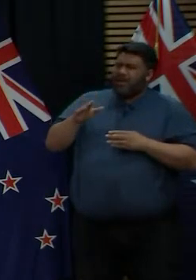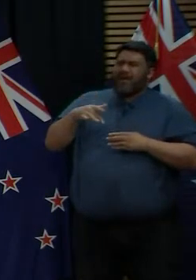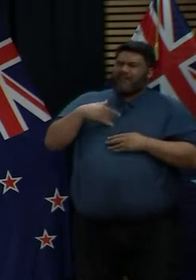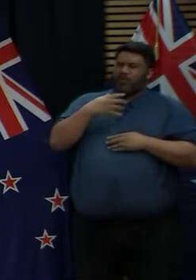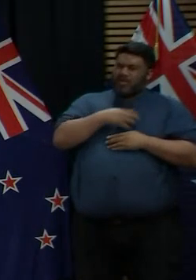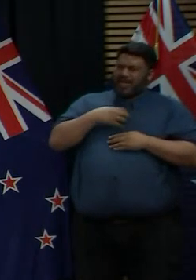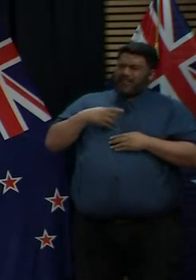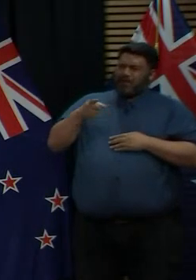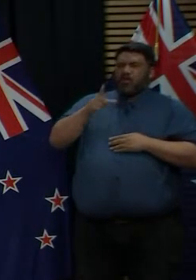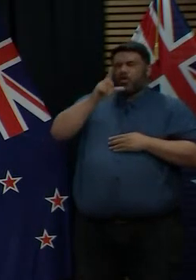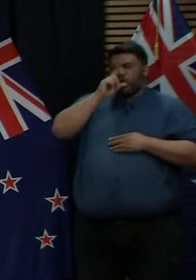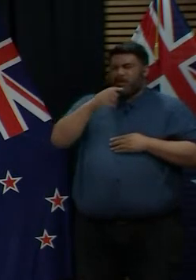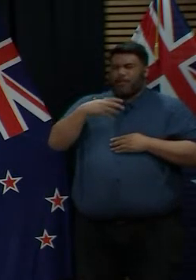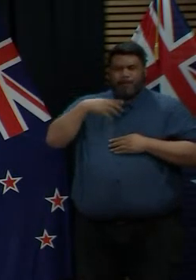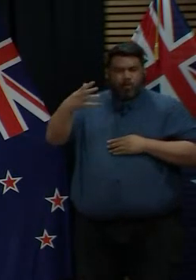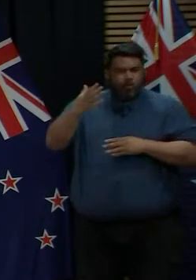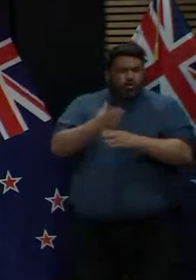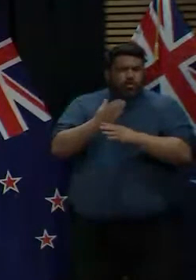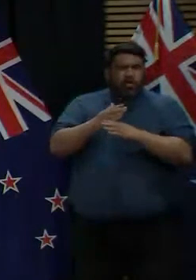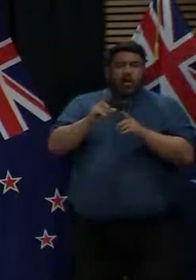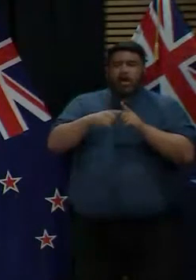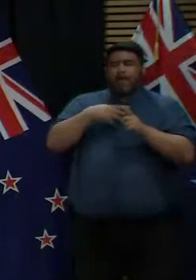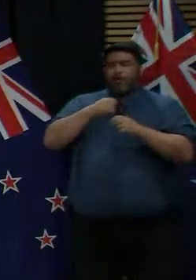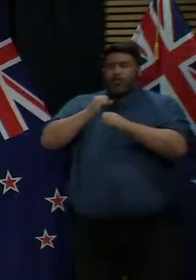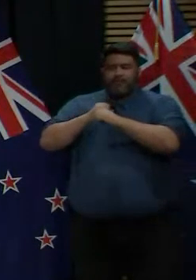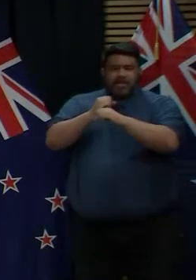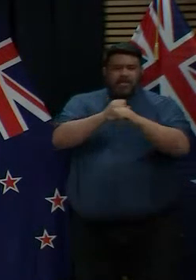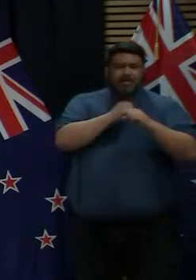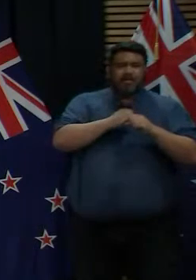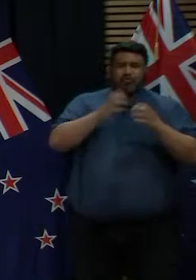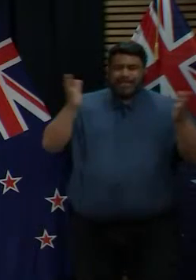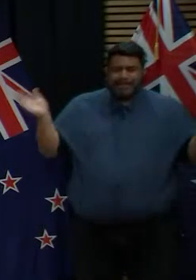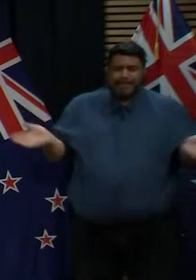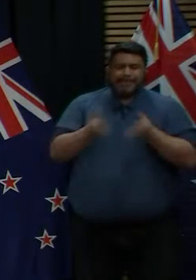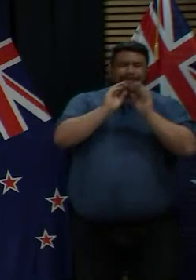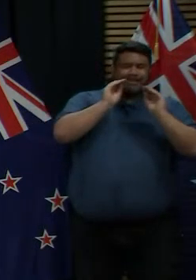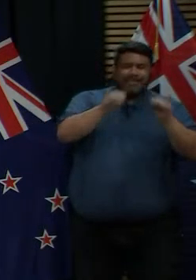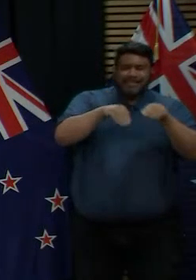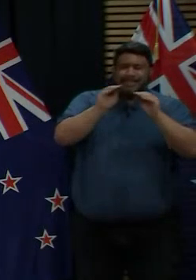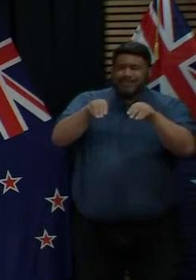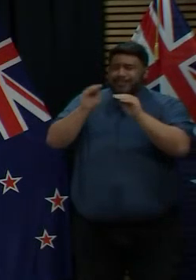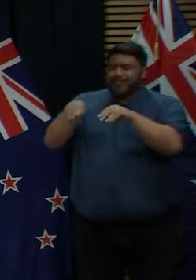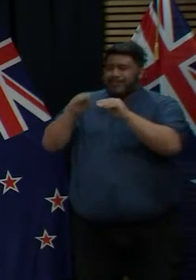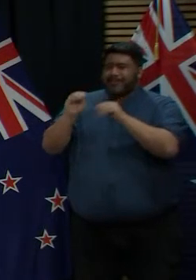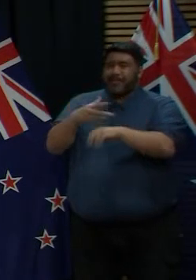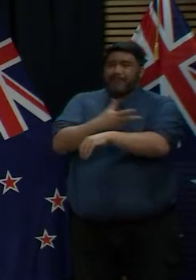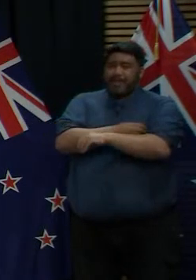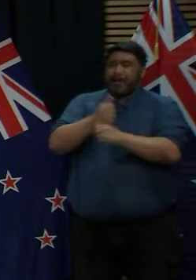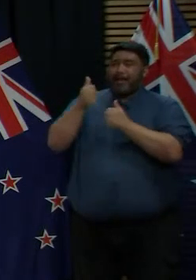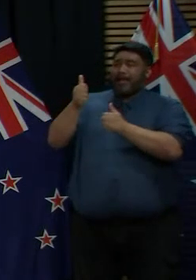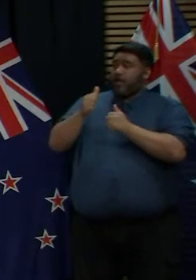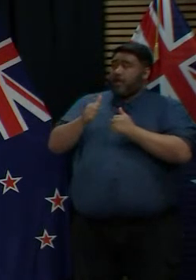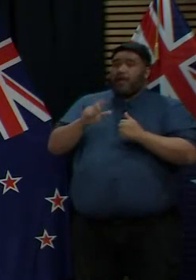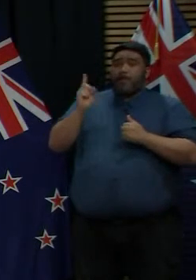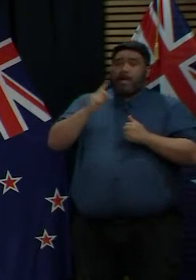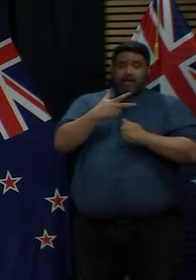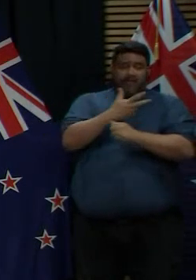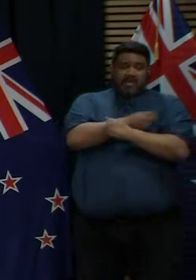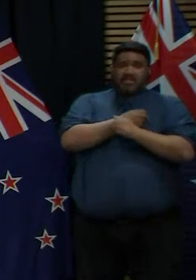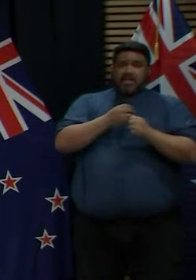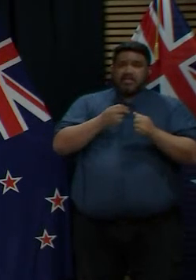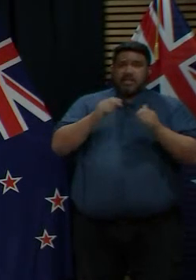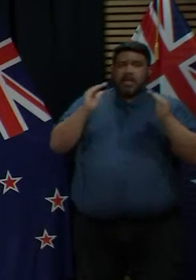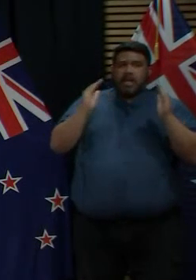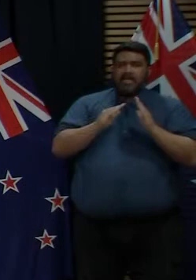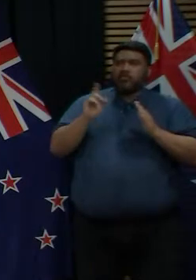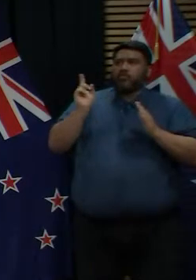much more, whether it's advertising campaigns or whatnot. Vaccination's the key, yet vaccination rates continue to fall. Today it's under 50,000 for the first time